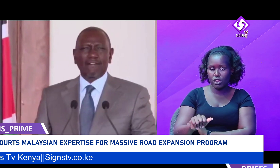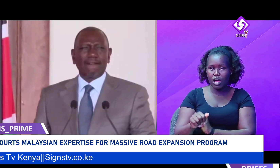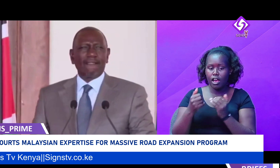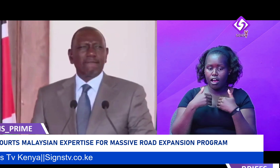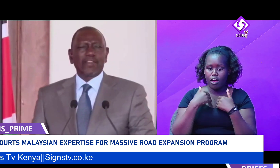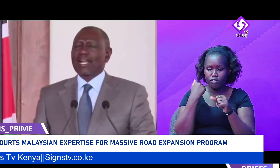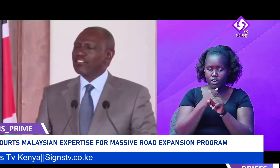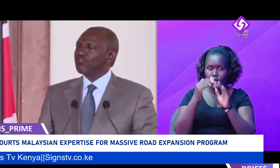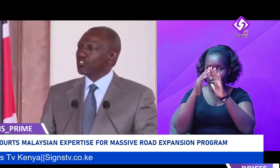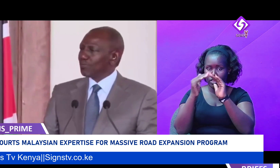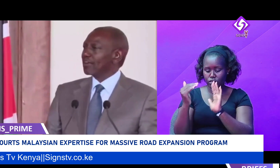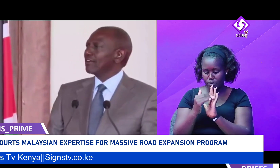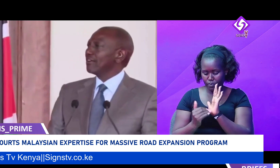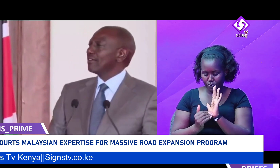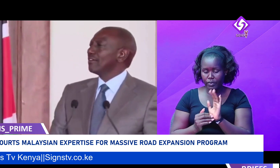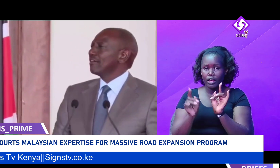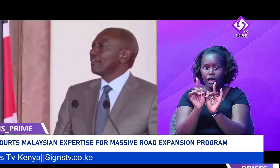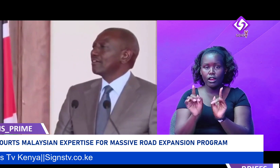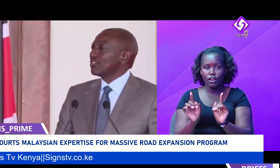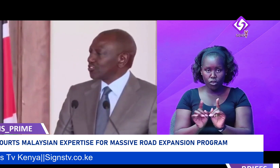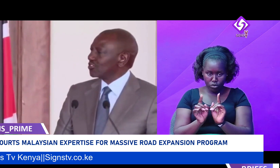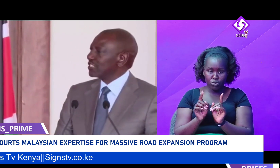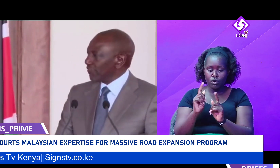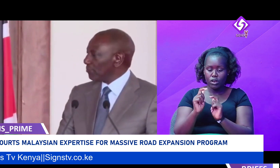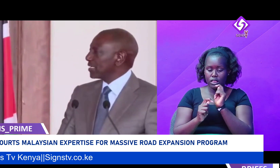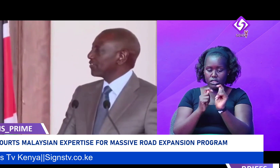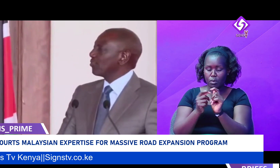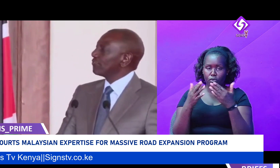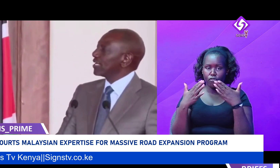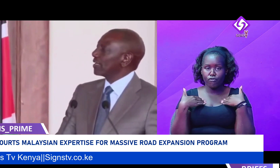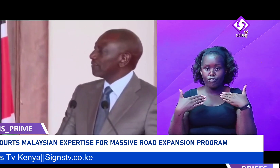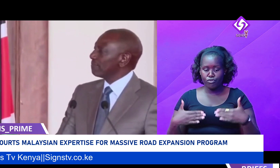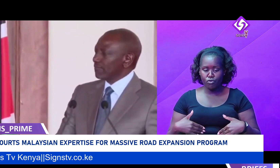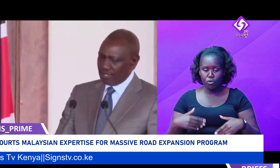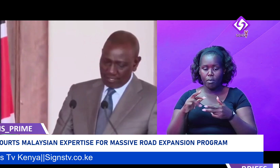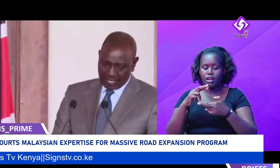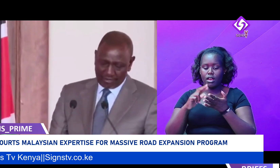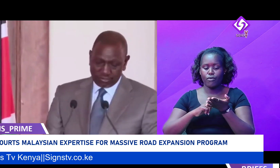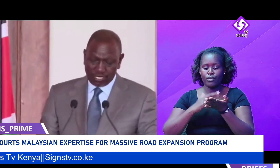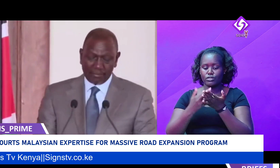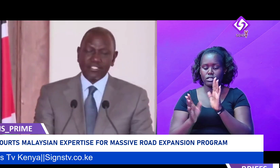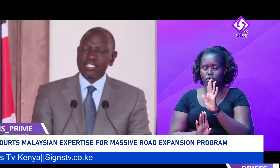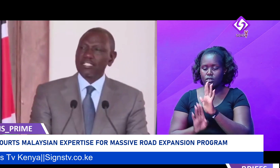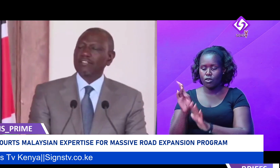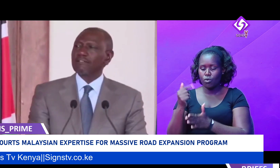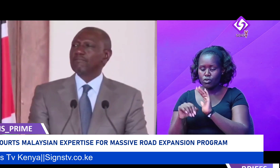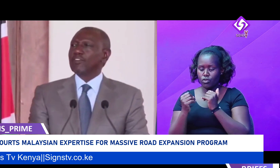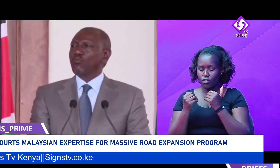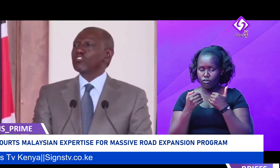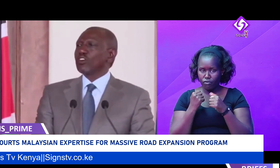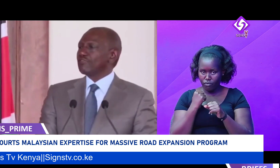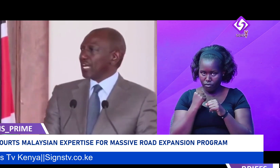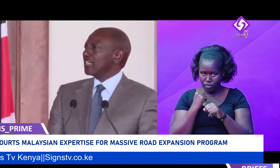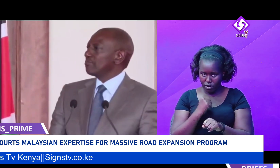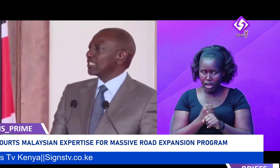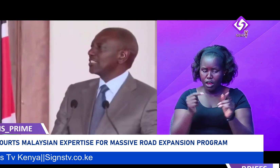see the kind of human resource development that you have done. They can also come and see what